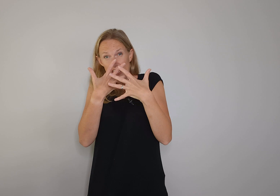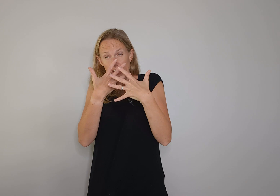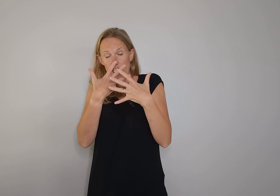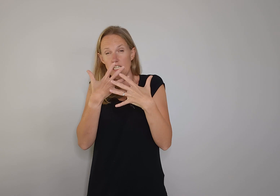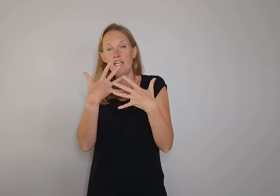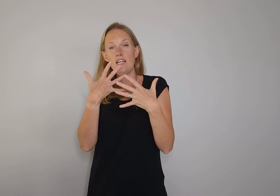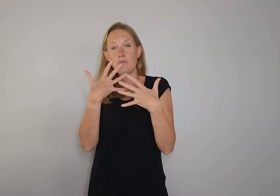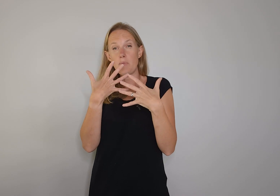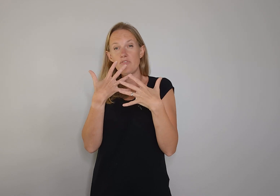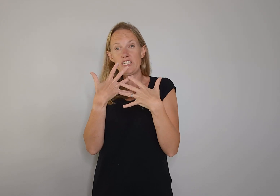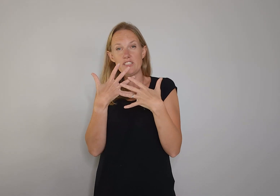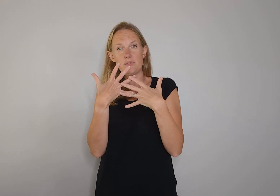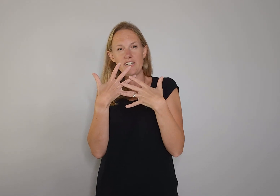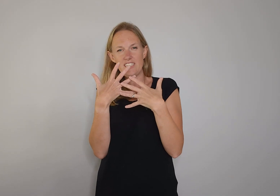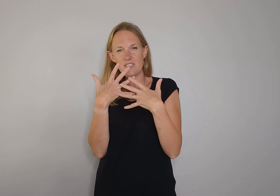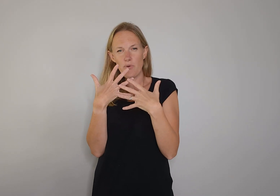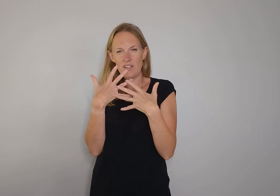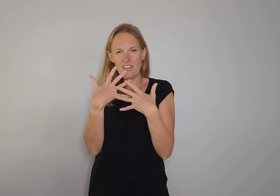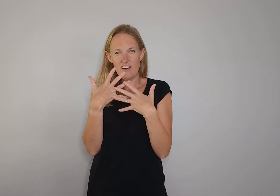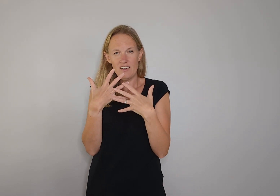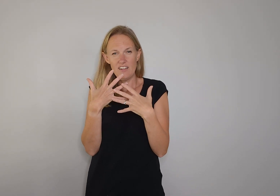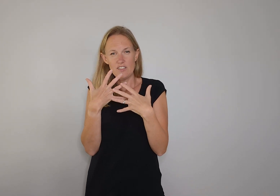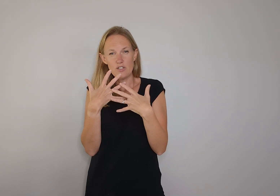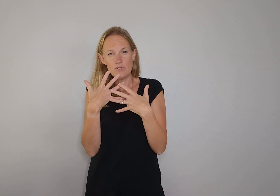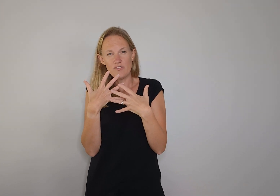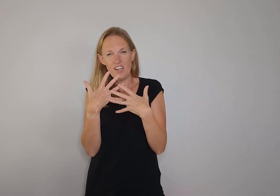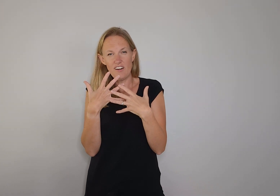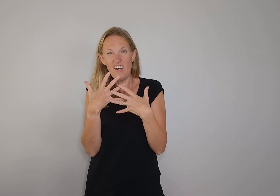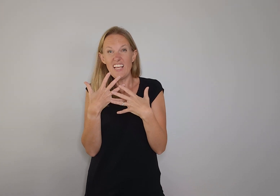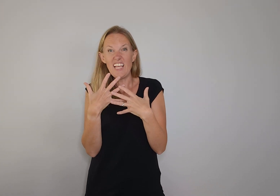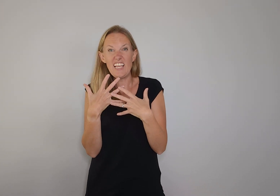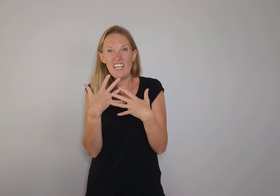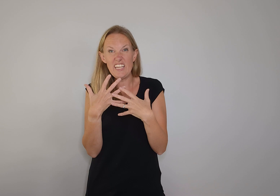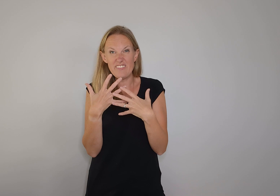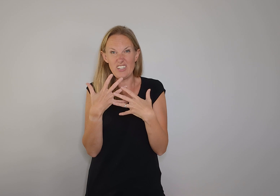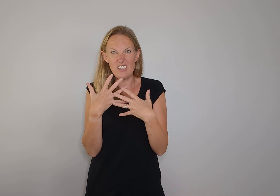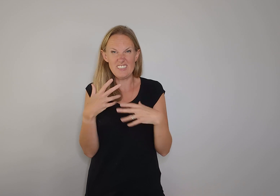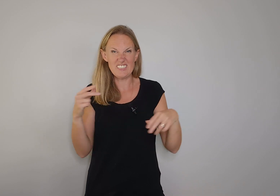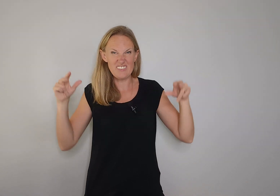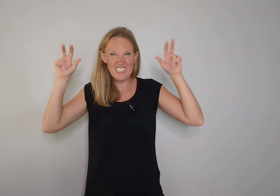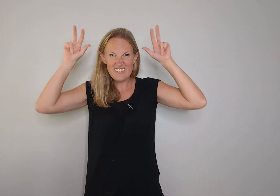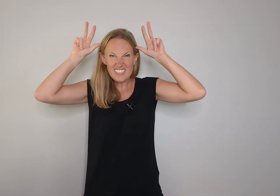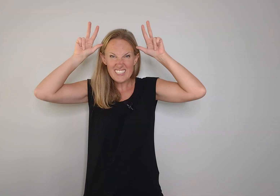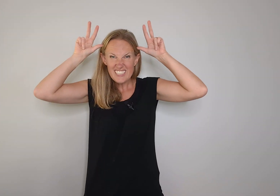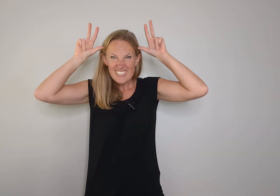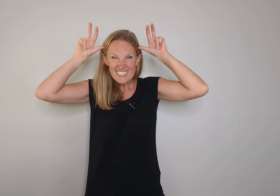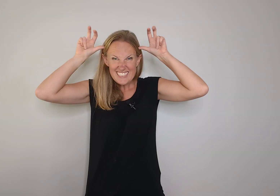Fear. Remember, facial expression is important there. Don't fear evil. So for evil, like